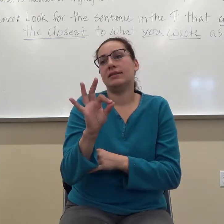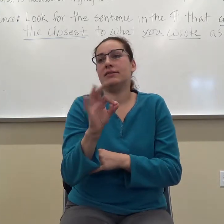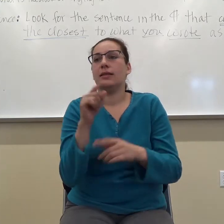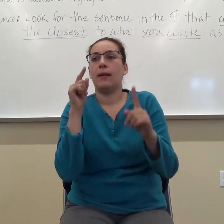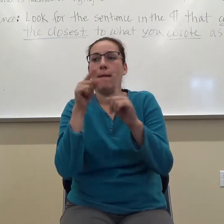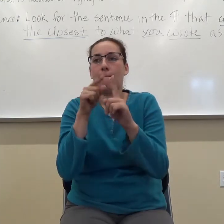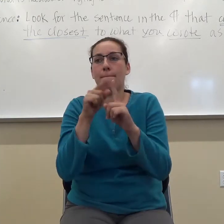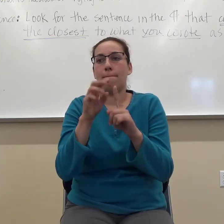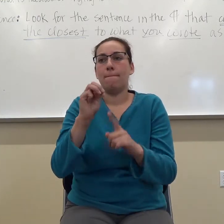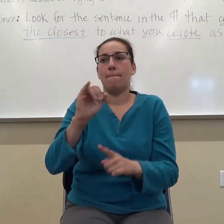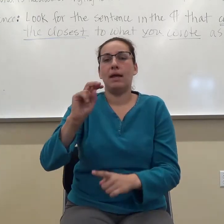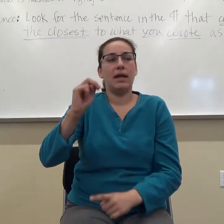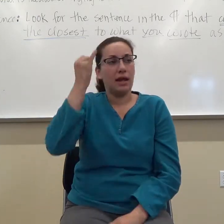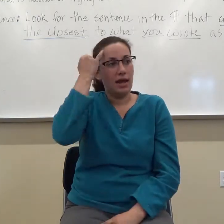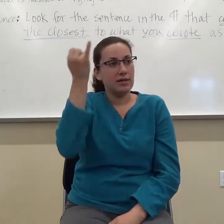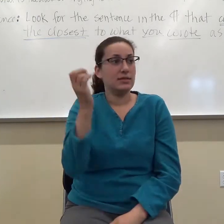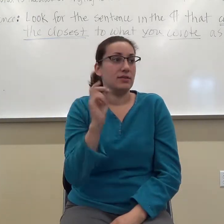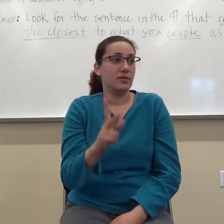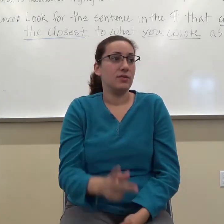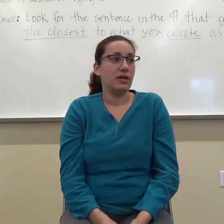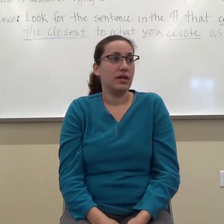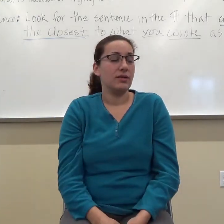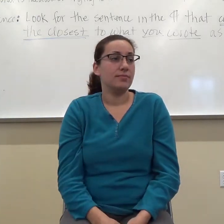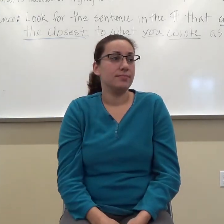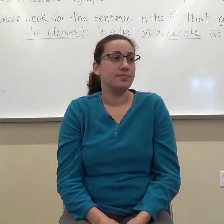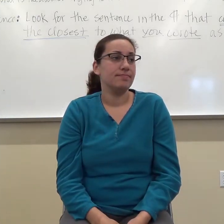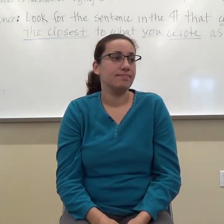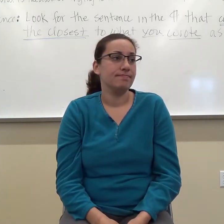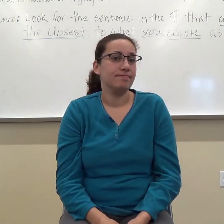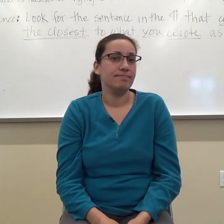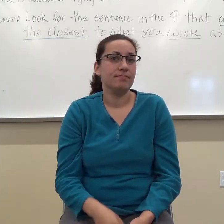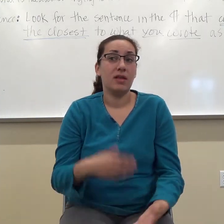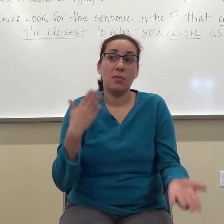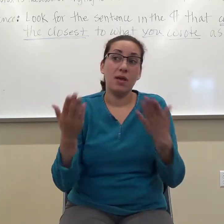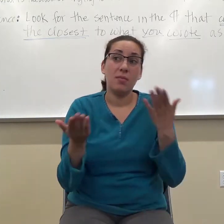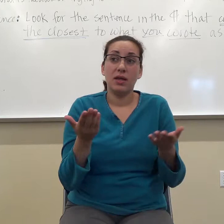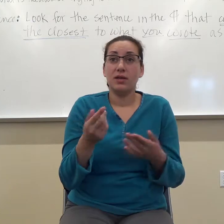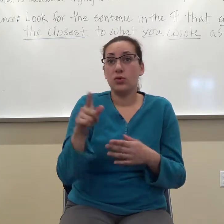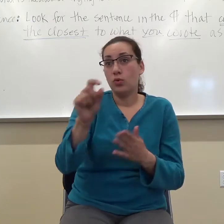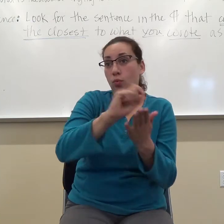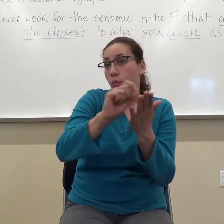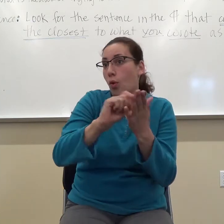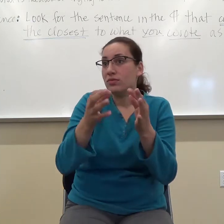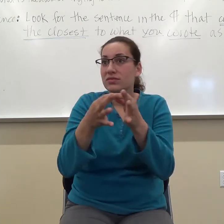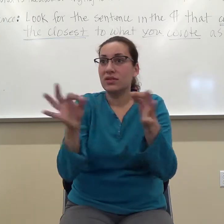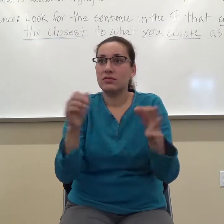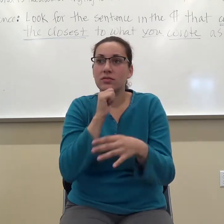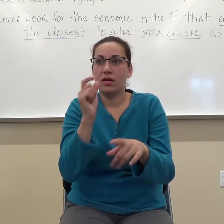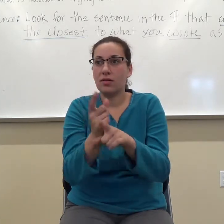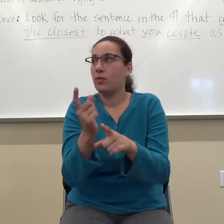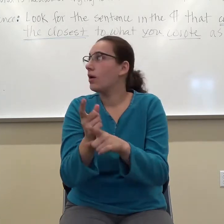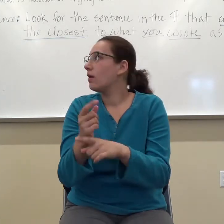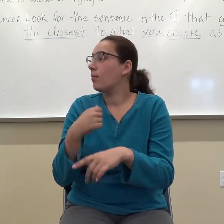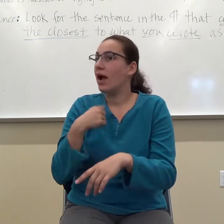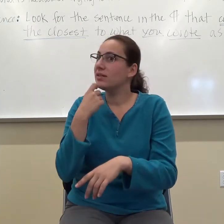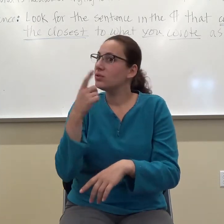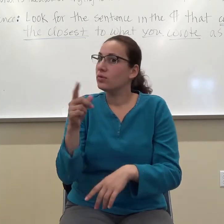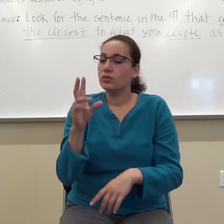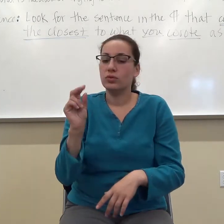I wrote on a number of people's papers. You wrote something down here and I said, this is only one of the items on your list, so it can't be